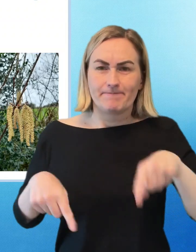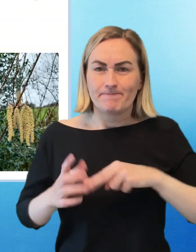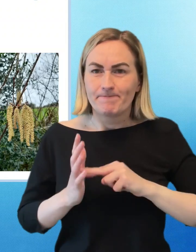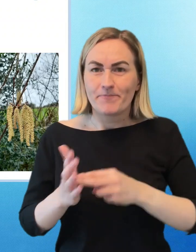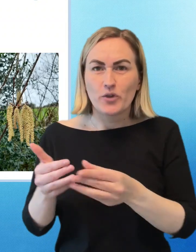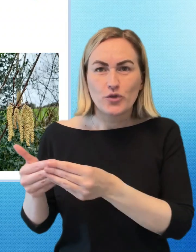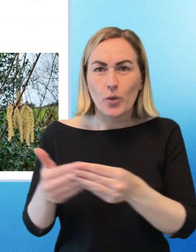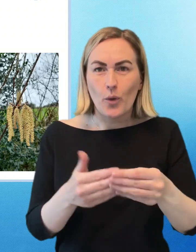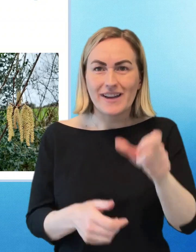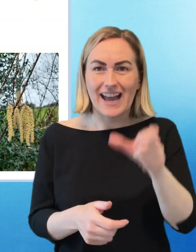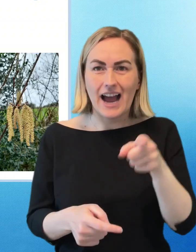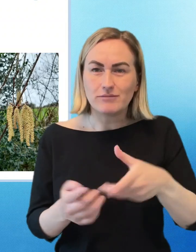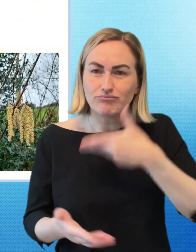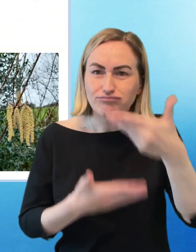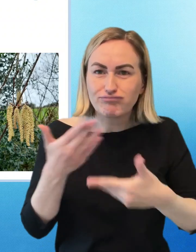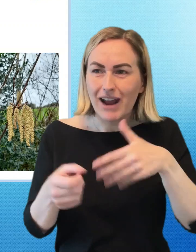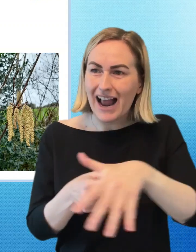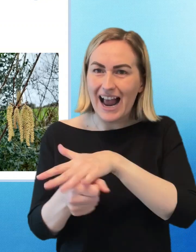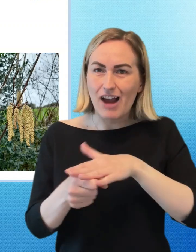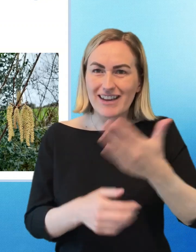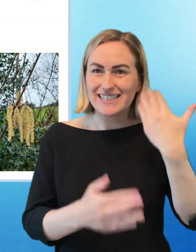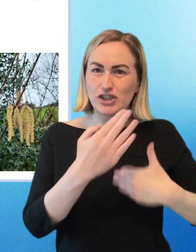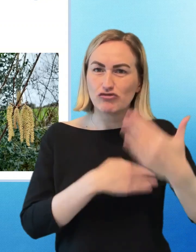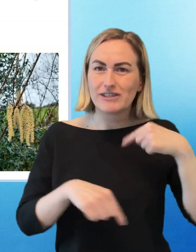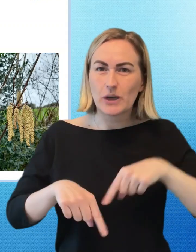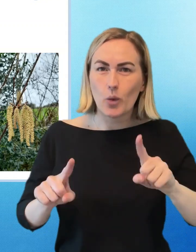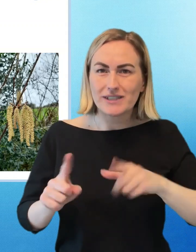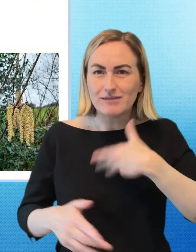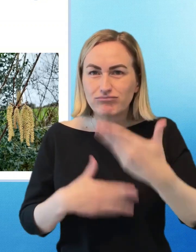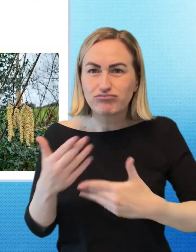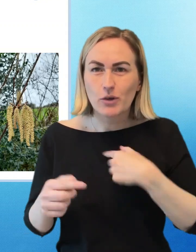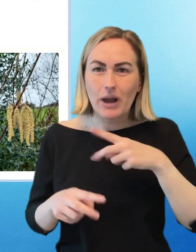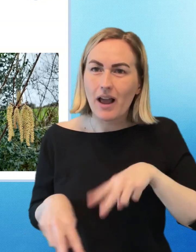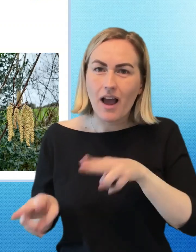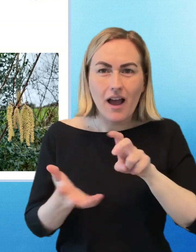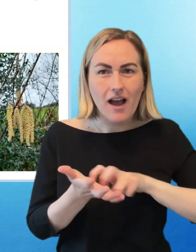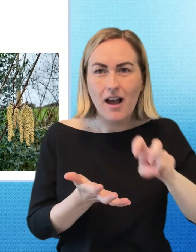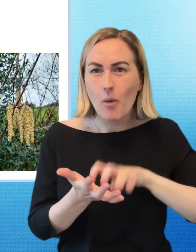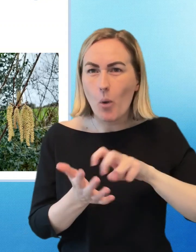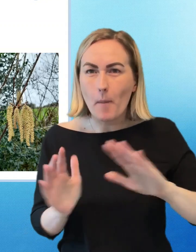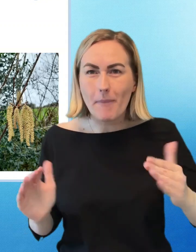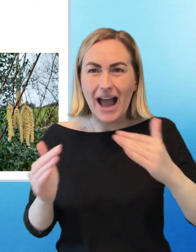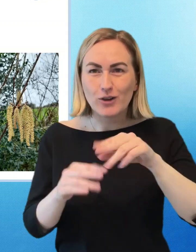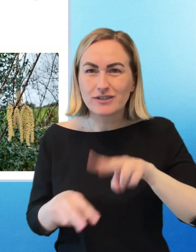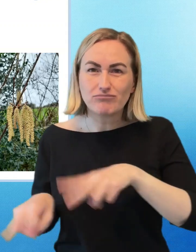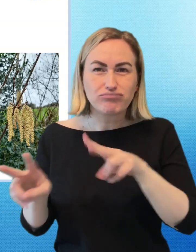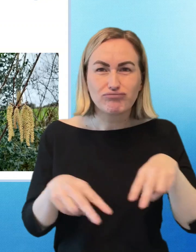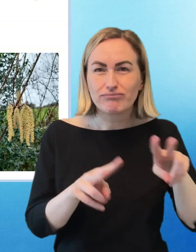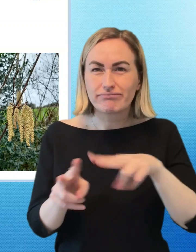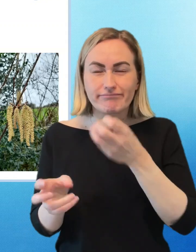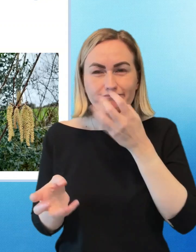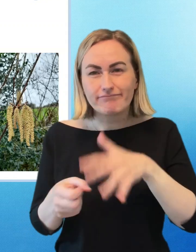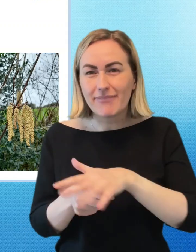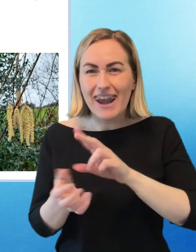guide who told us a lot about the history of the area and took us through some beautiful hill walks, pointing out